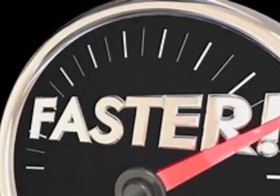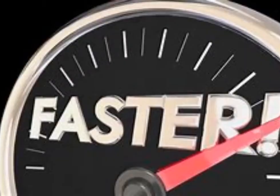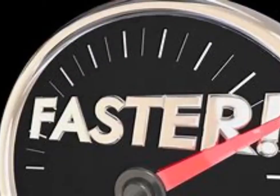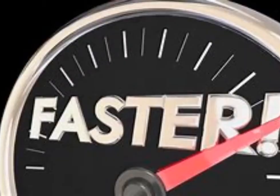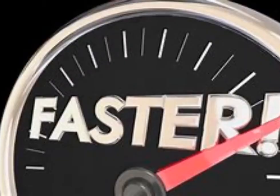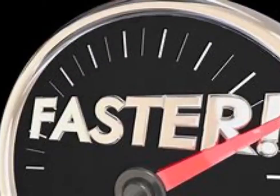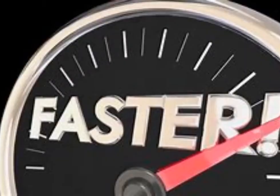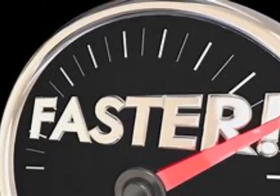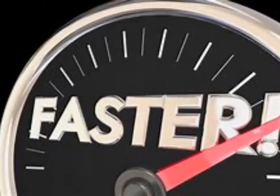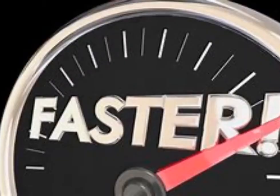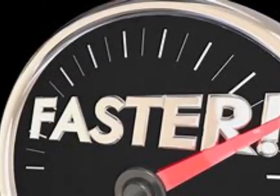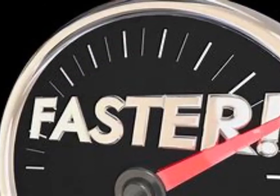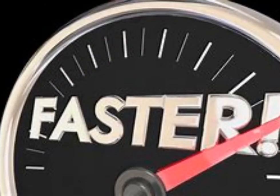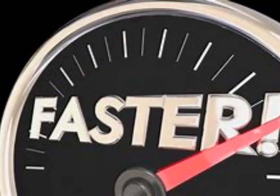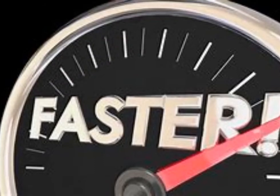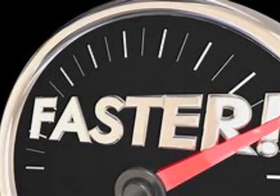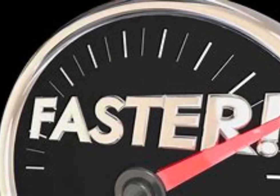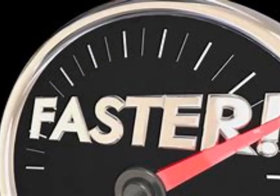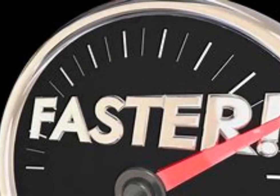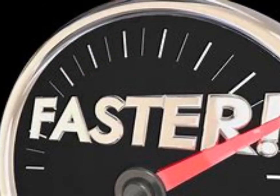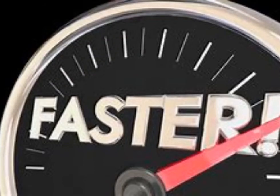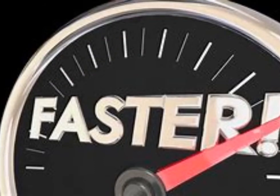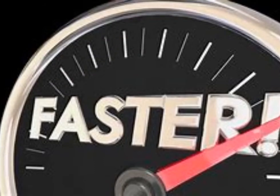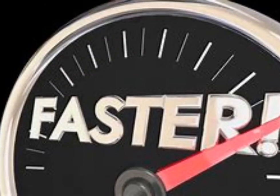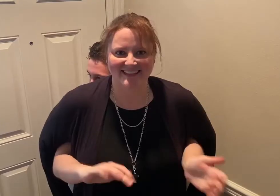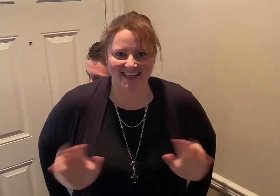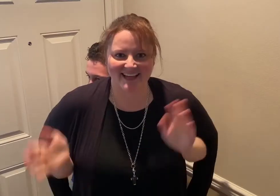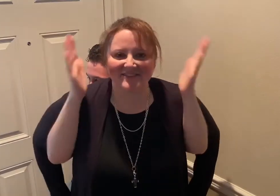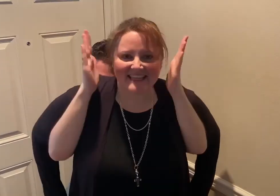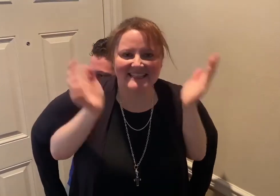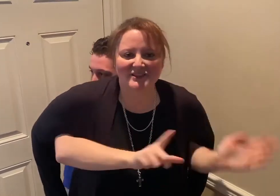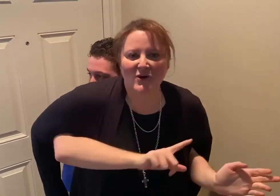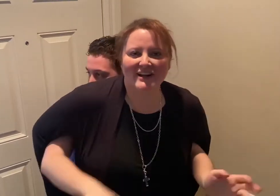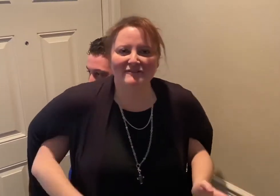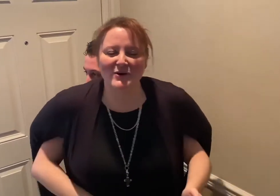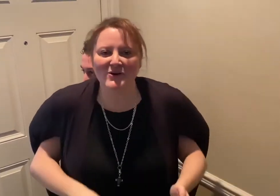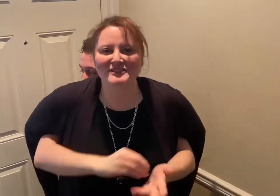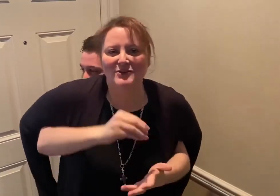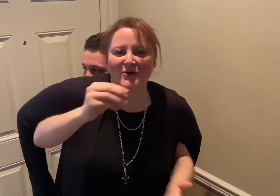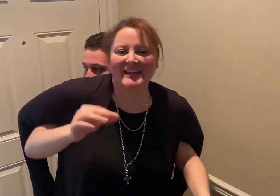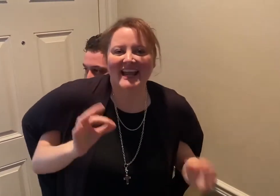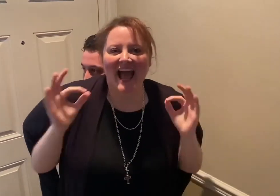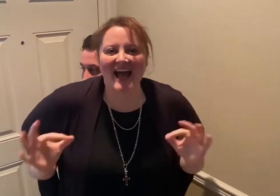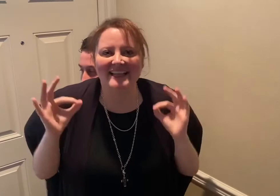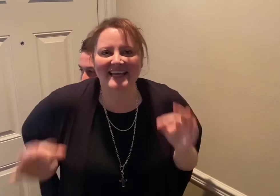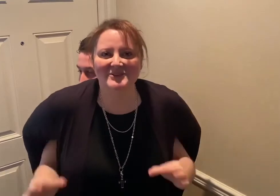Now we're going to speed it up one last time. King of kings and Lord of lords, glory,